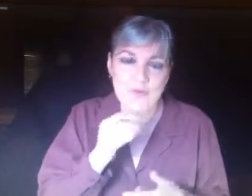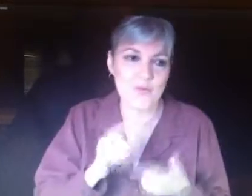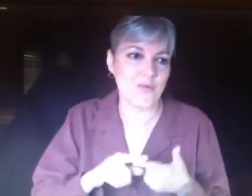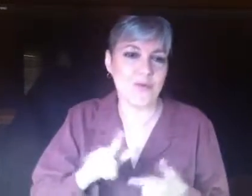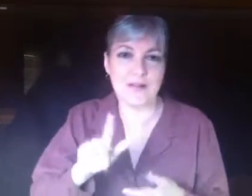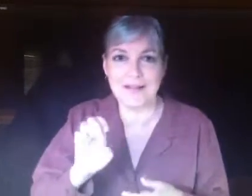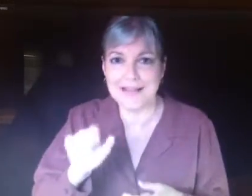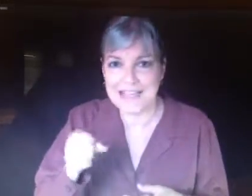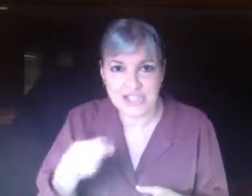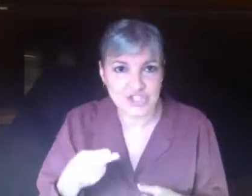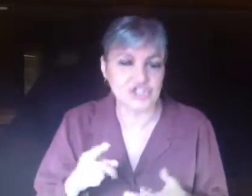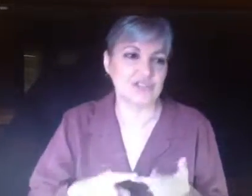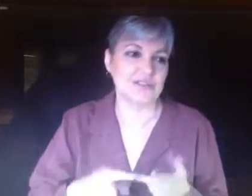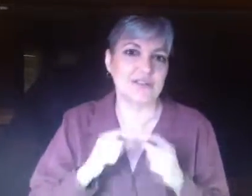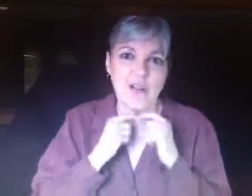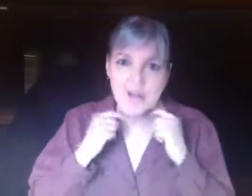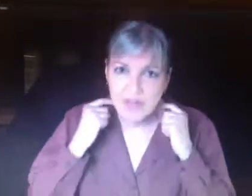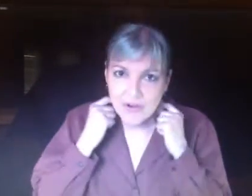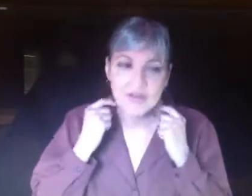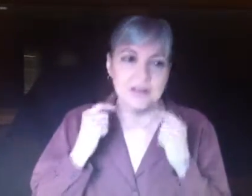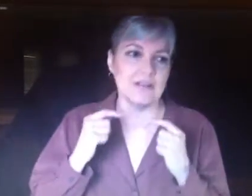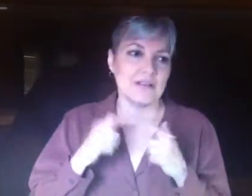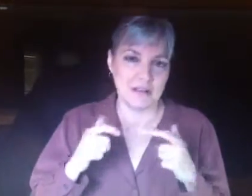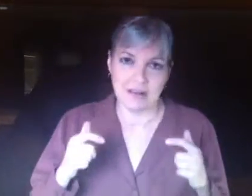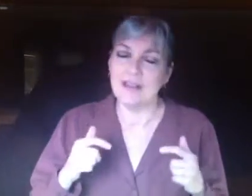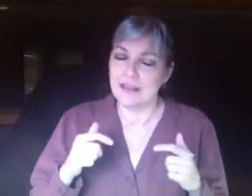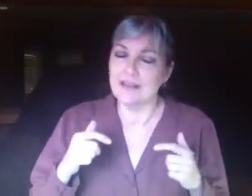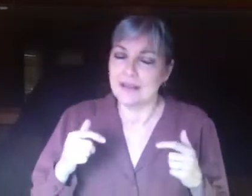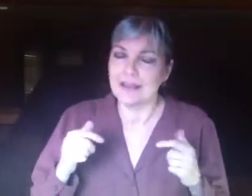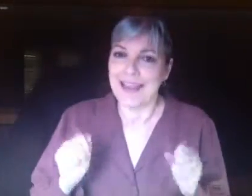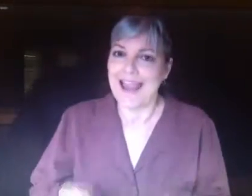You'll see things such as its leash or its collar.